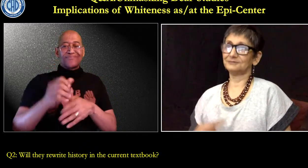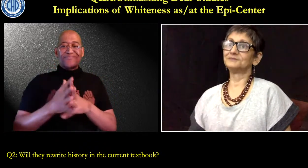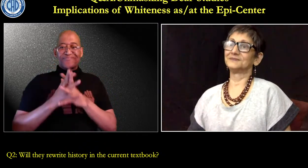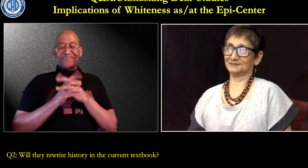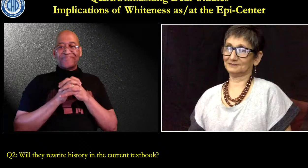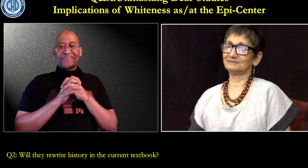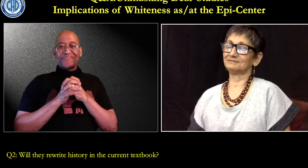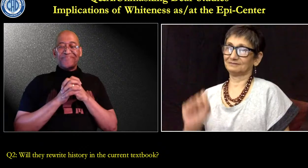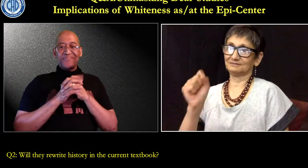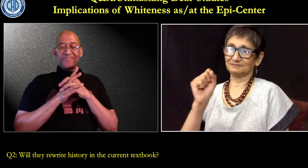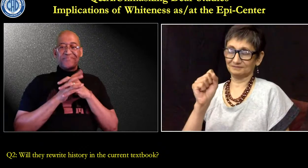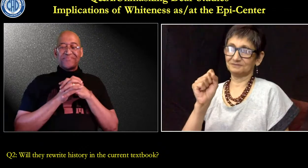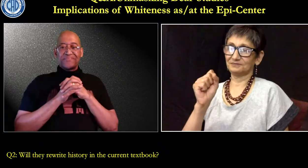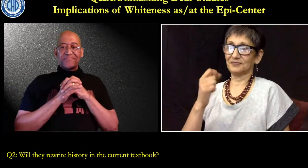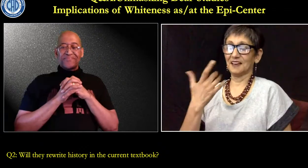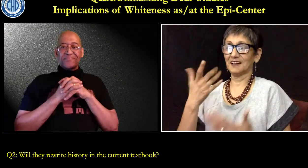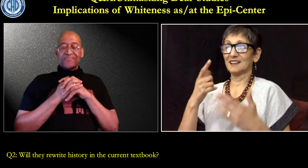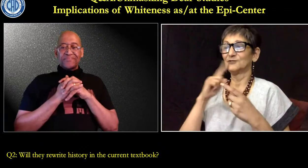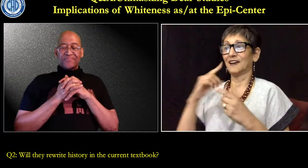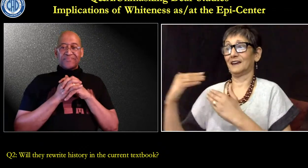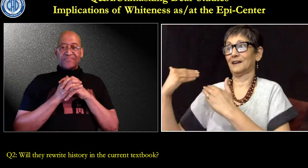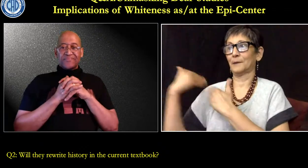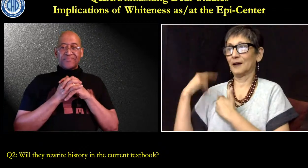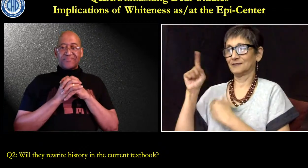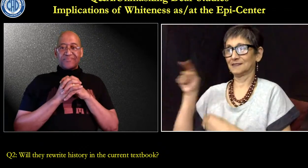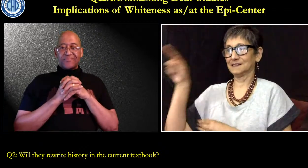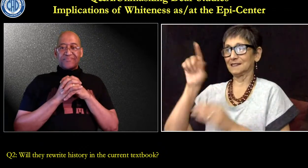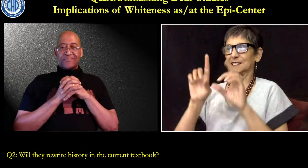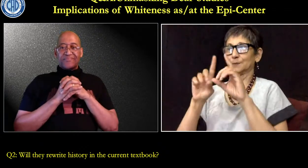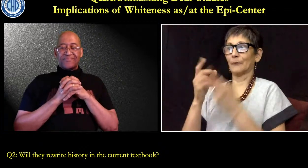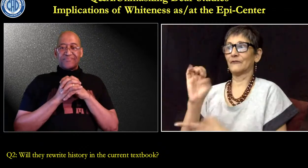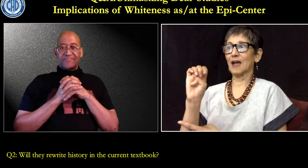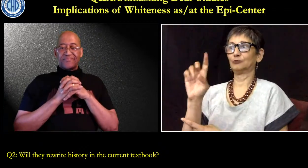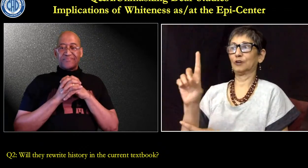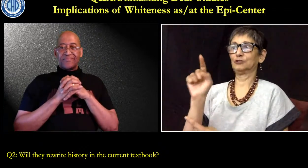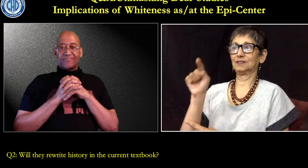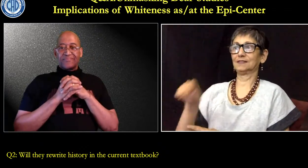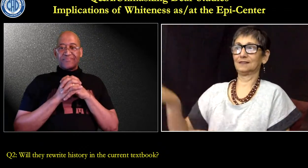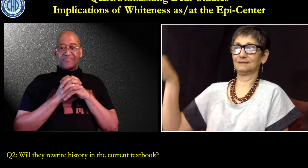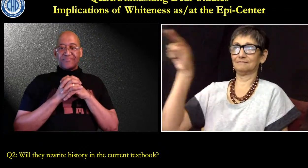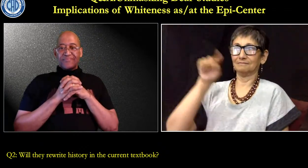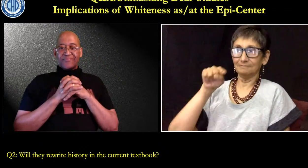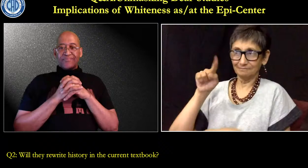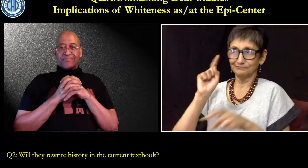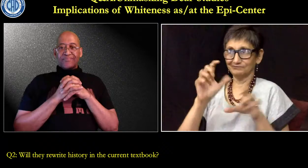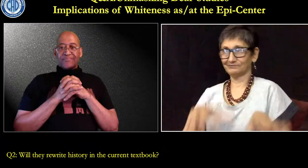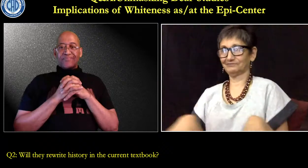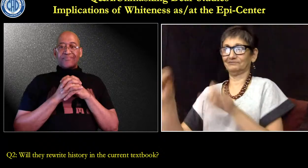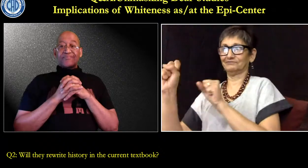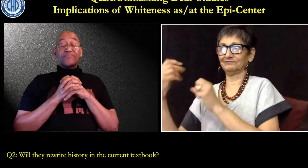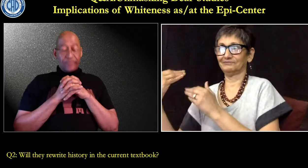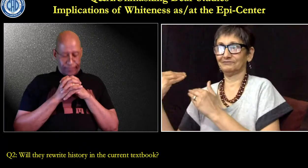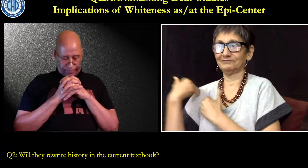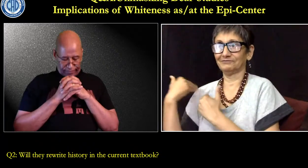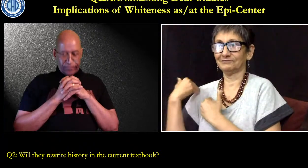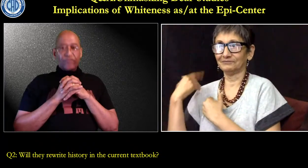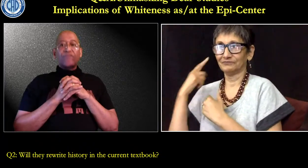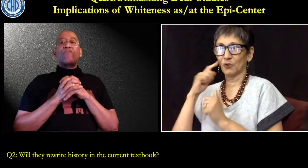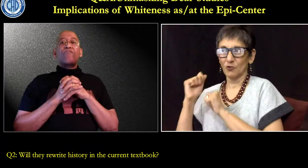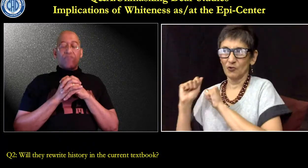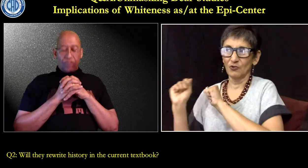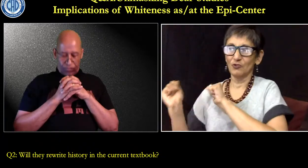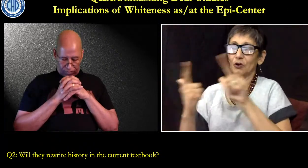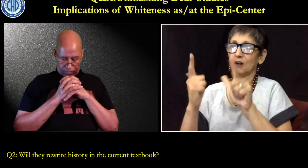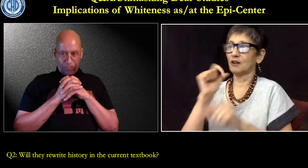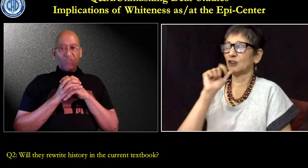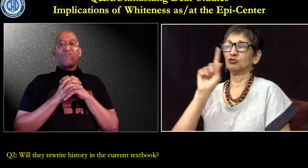the textbooks really need to be revised, really, truly do. Yeah, I think the obligation is with the Department of